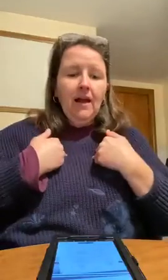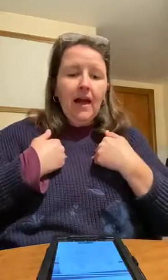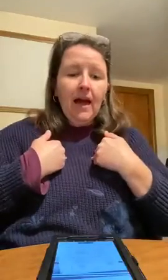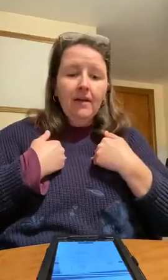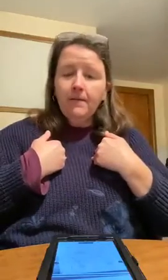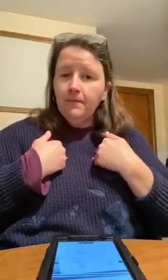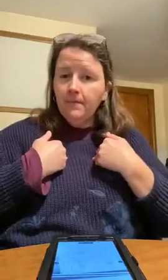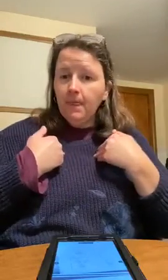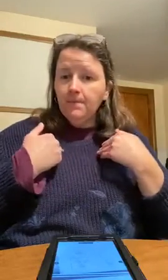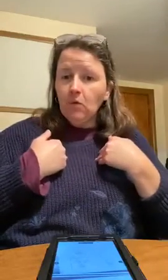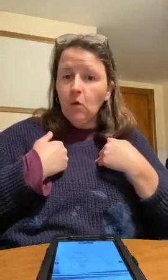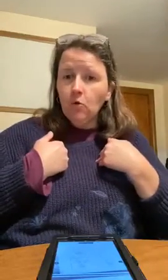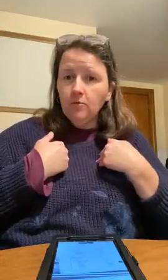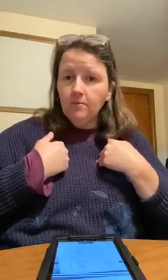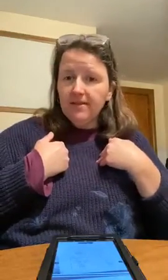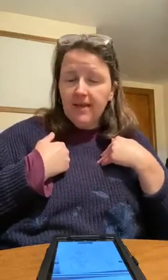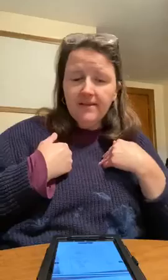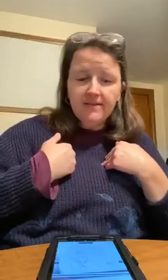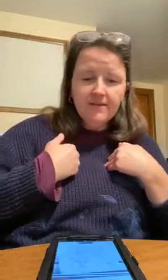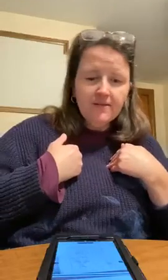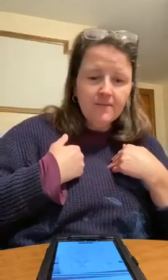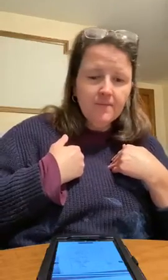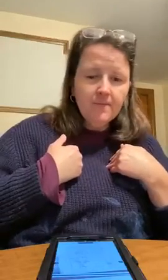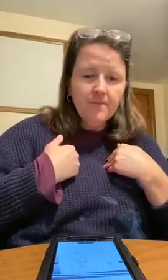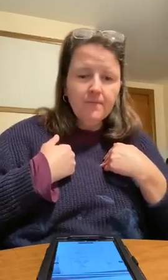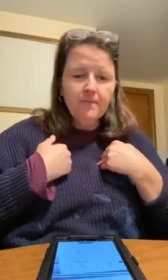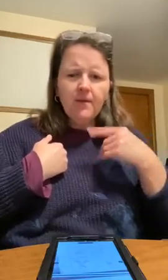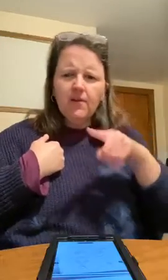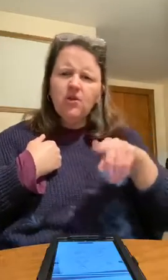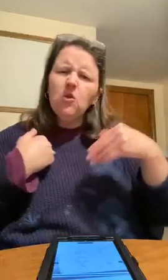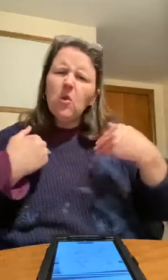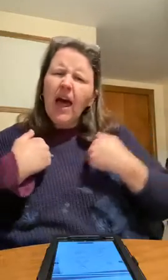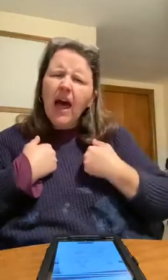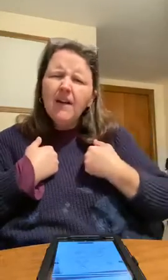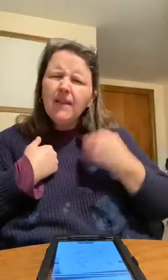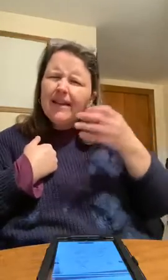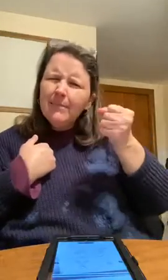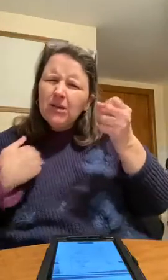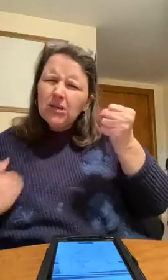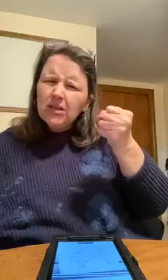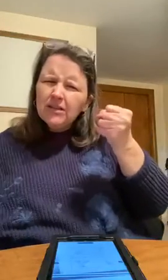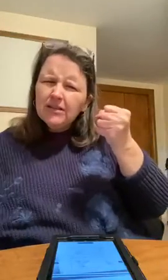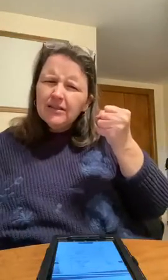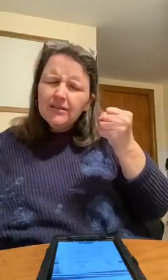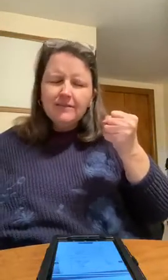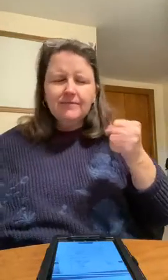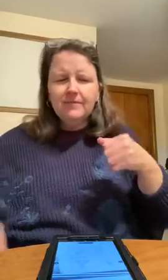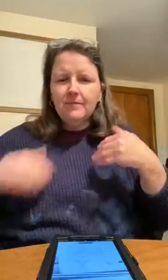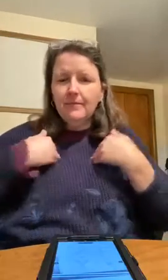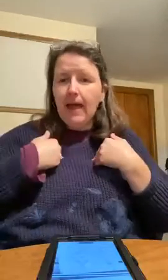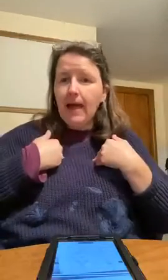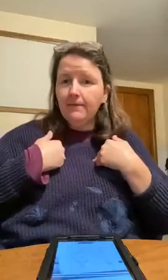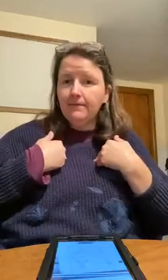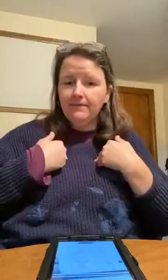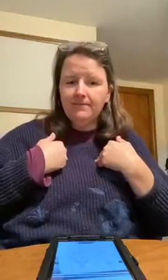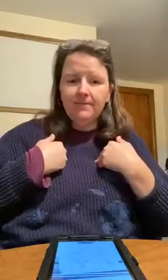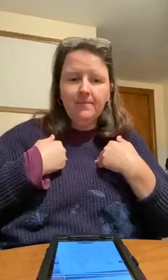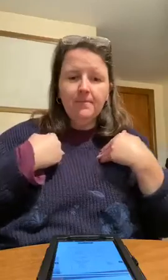Have, own, possess. Do you have any milk? Have.